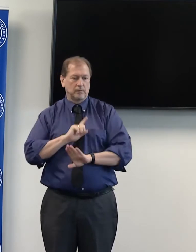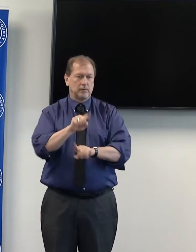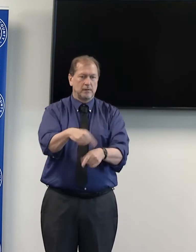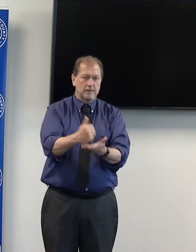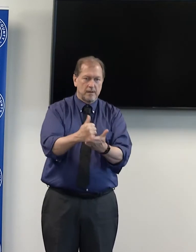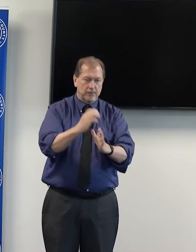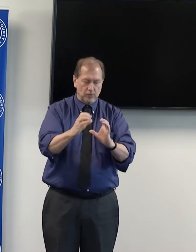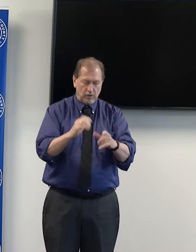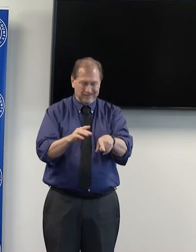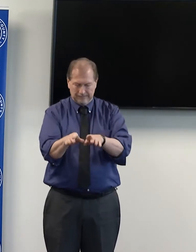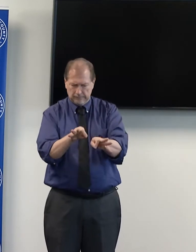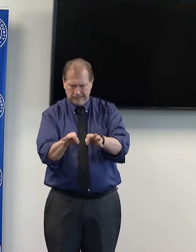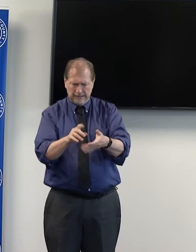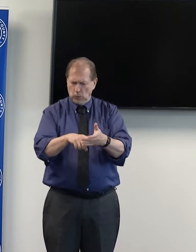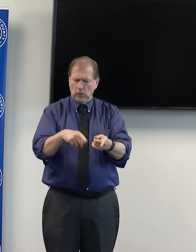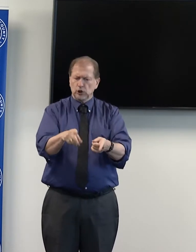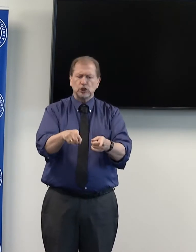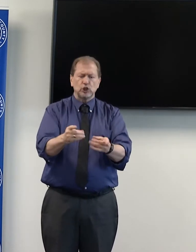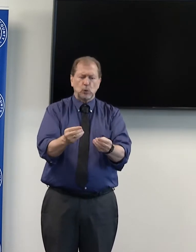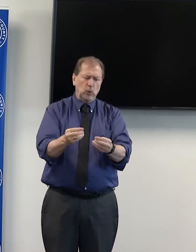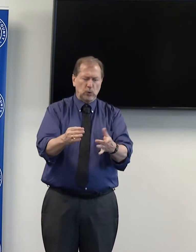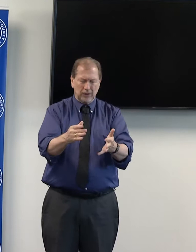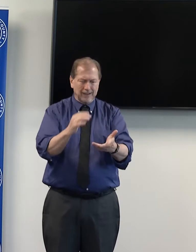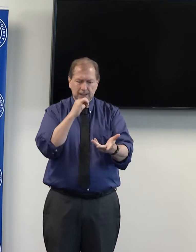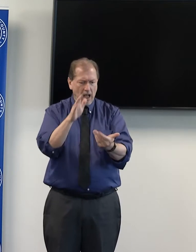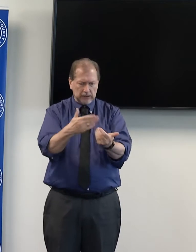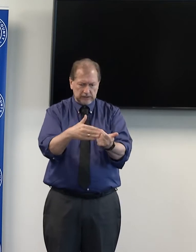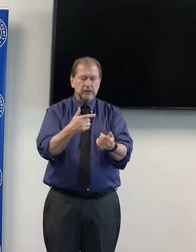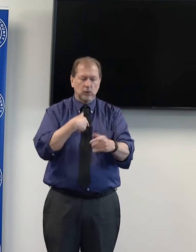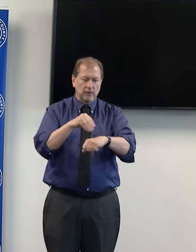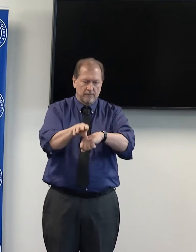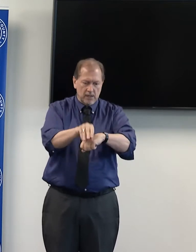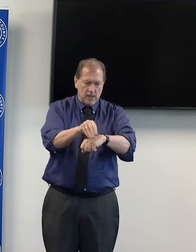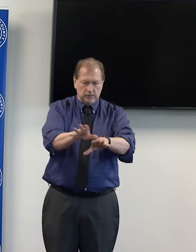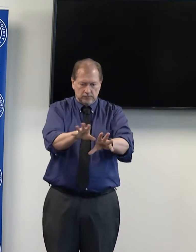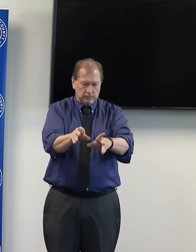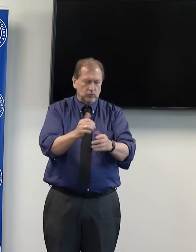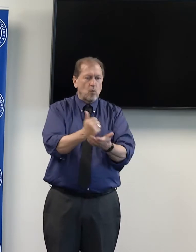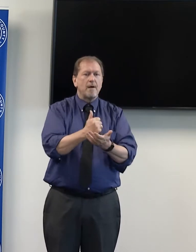the decisions that they need to make in challenging times such as this.